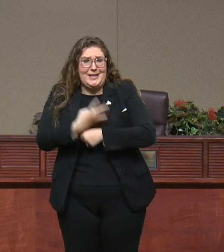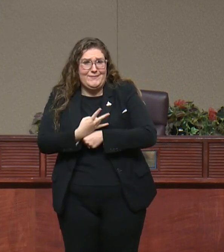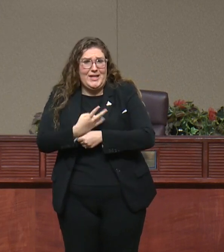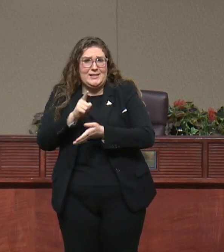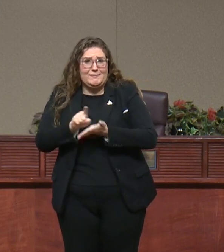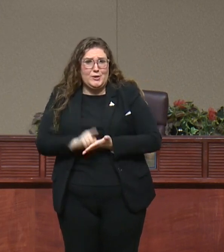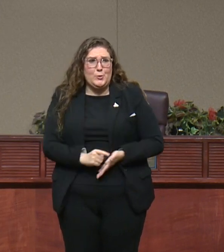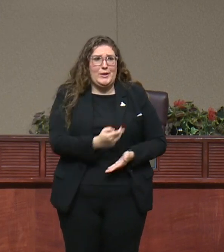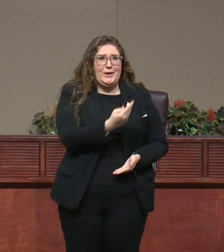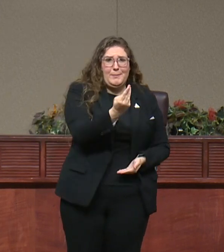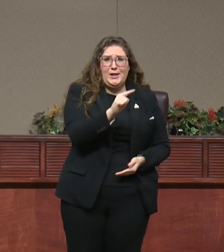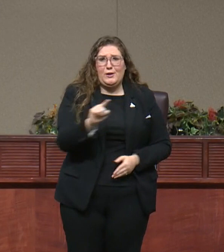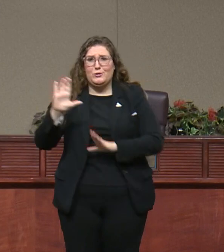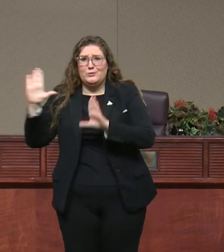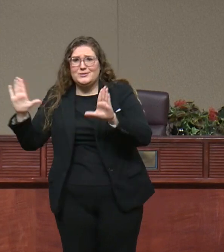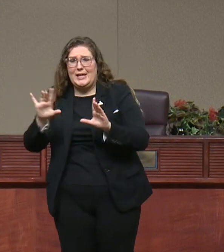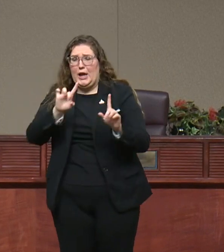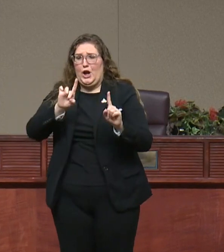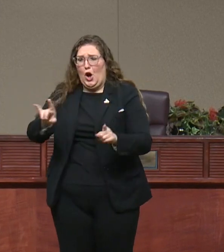enforcement.